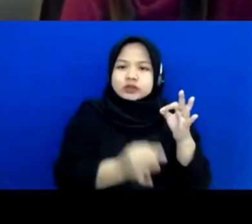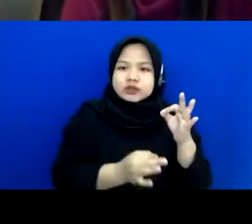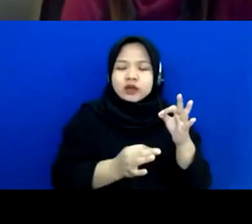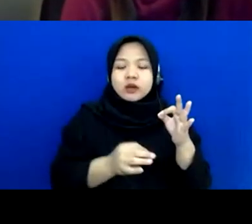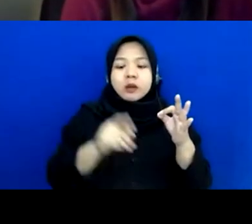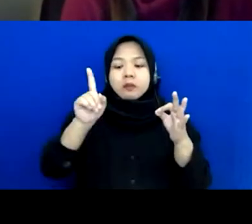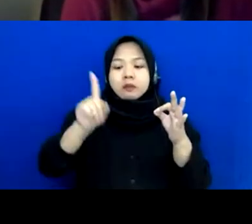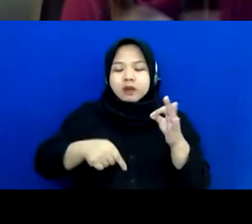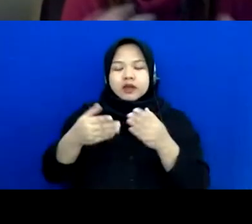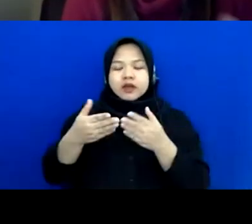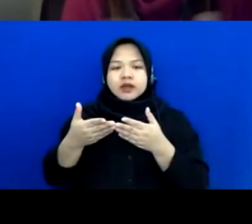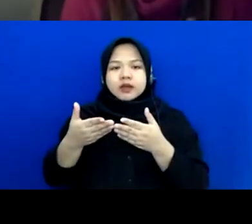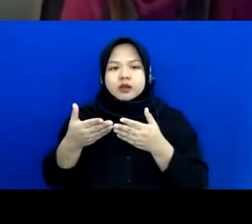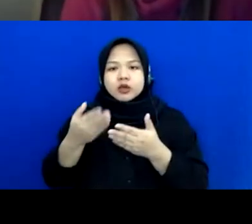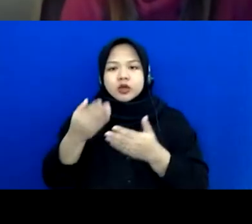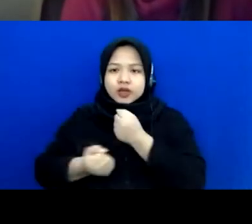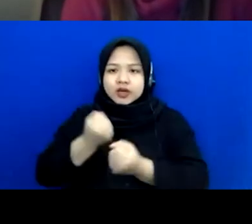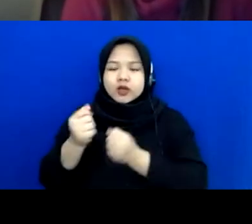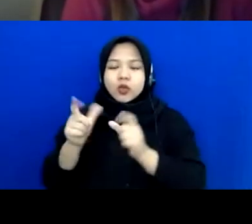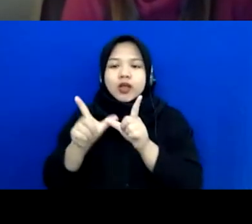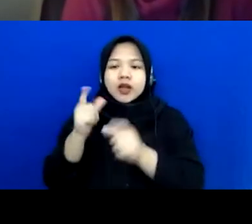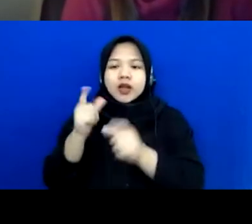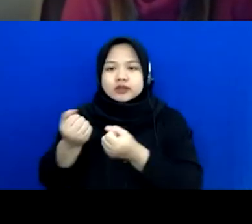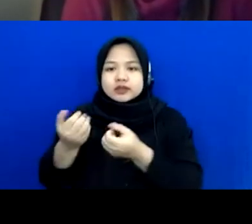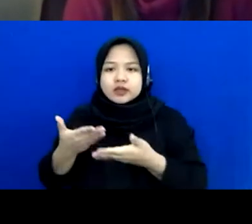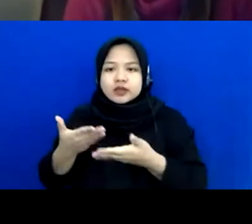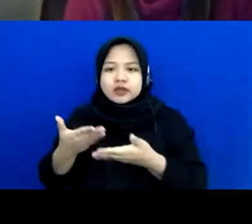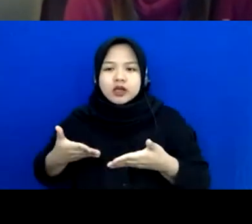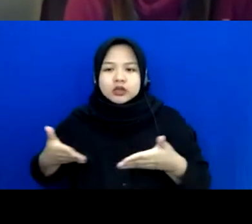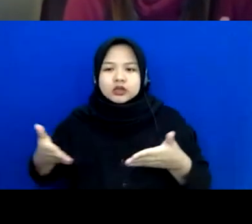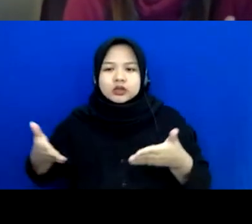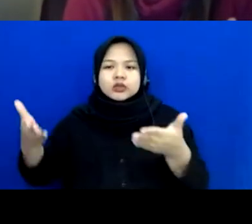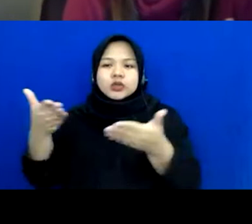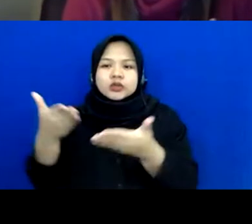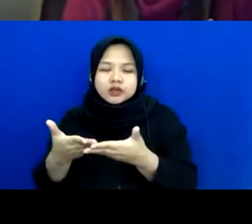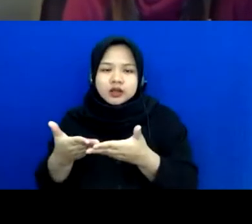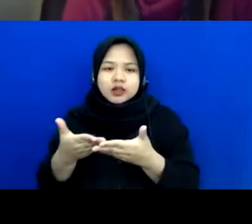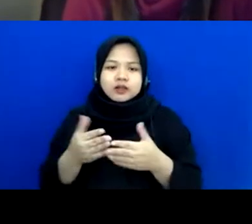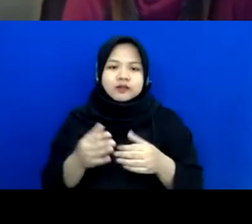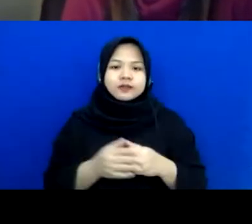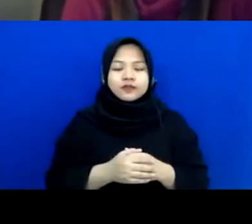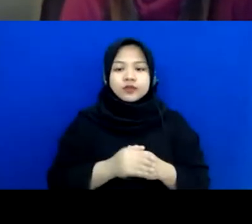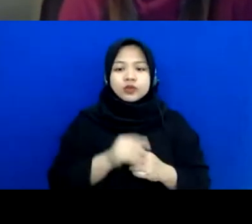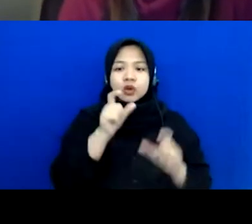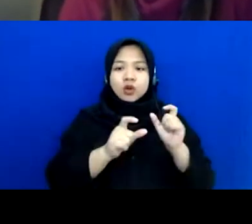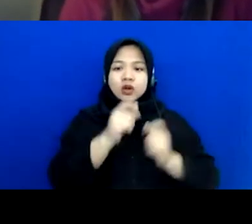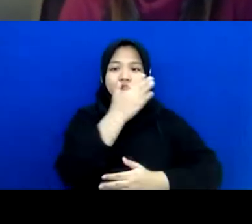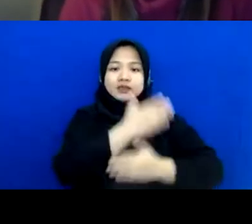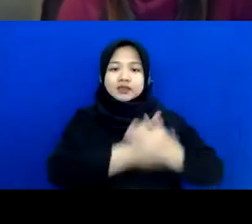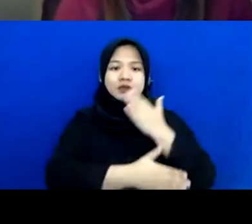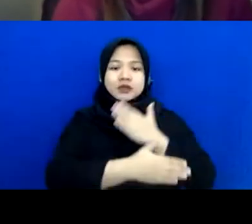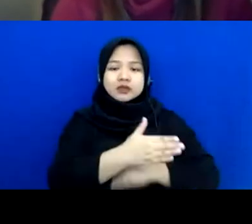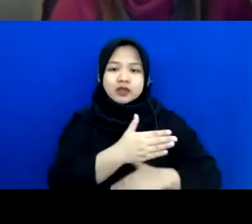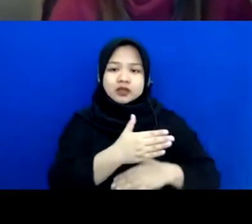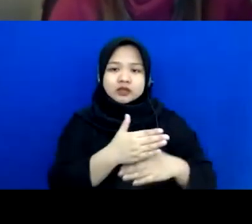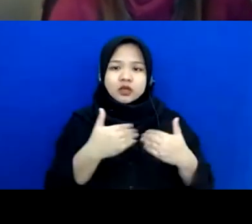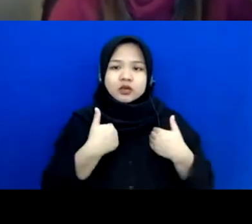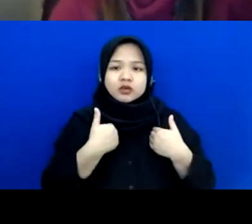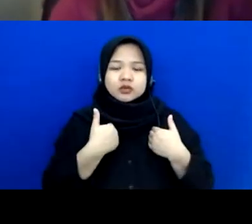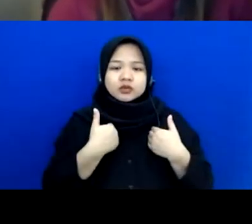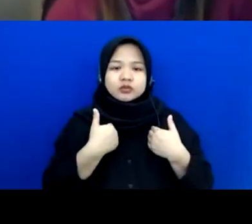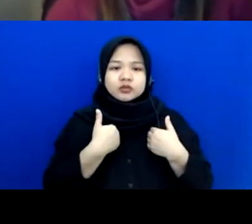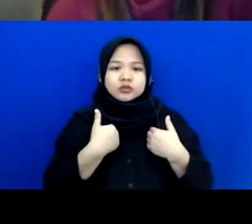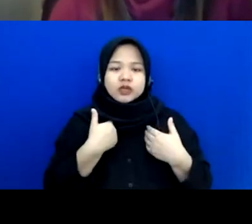enterprises today. And in fact, the majority of social enterprises supporting persons with disabilities in ASEAN have one or more of the following